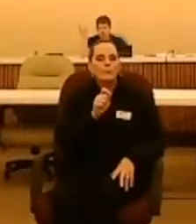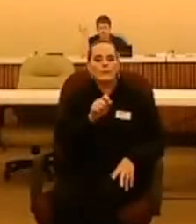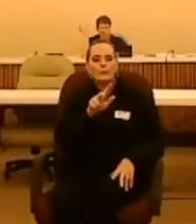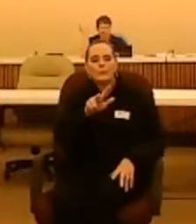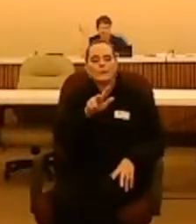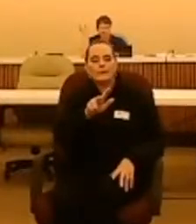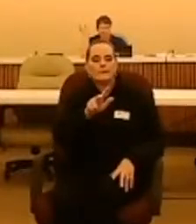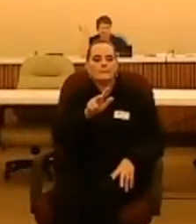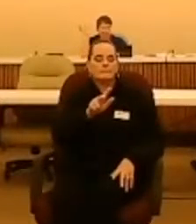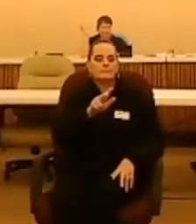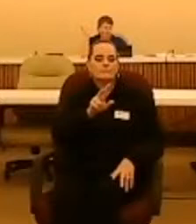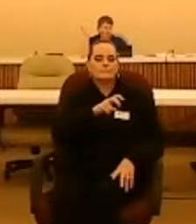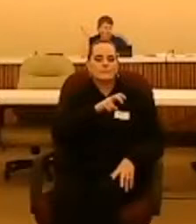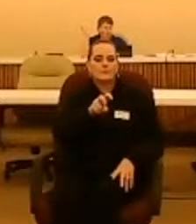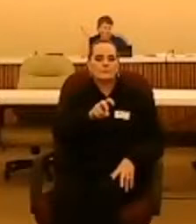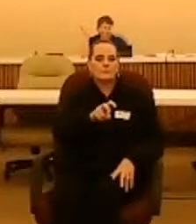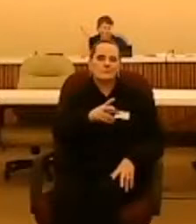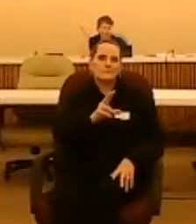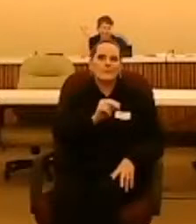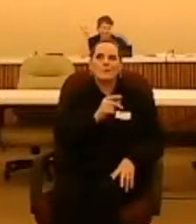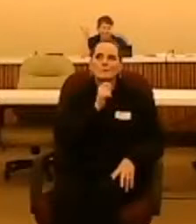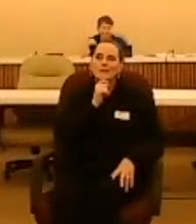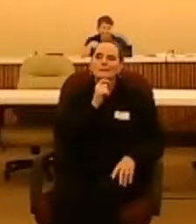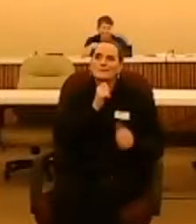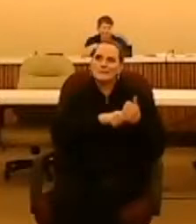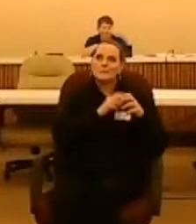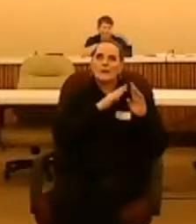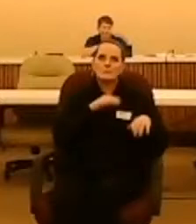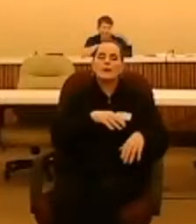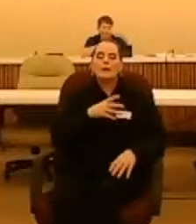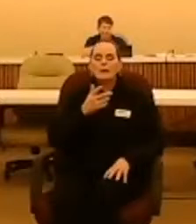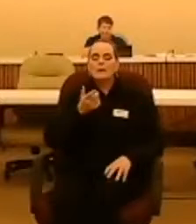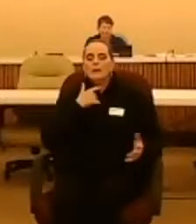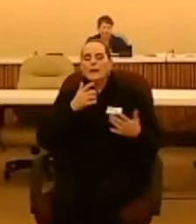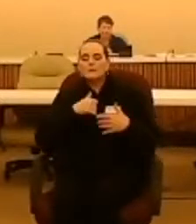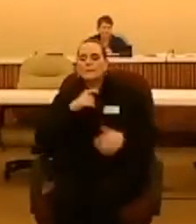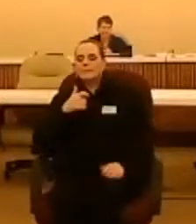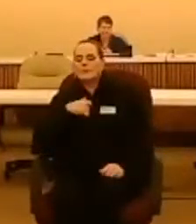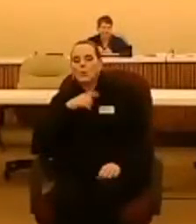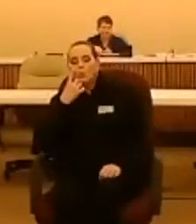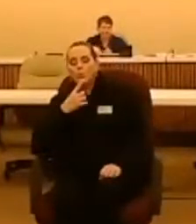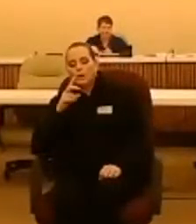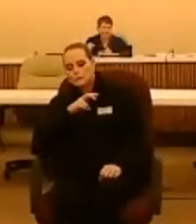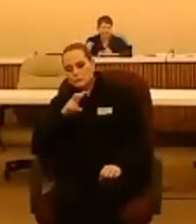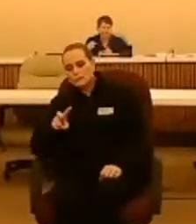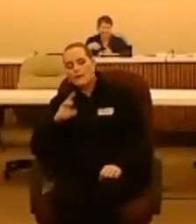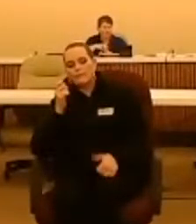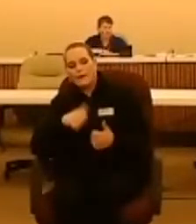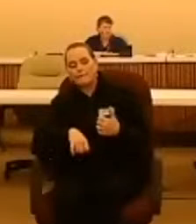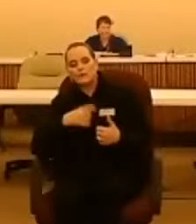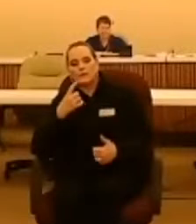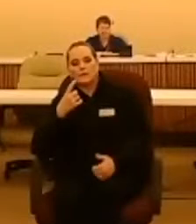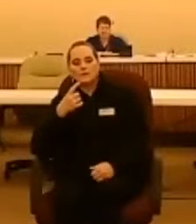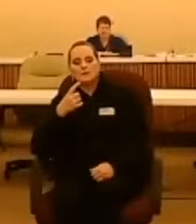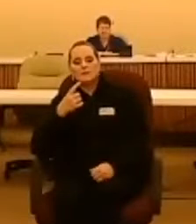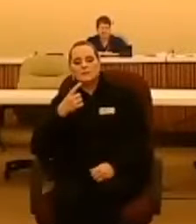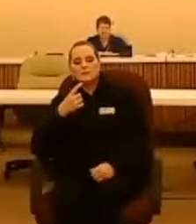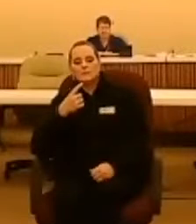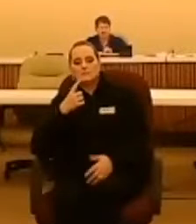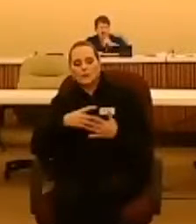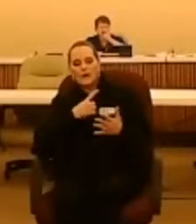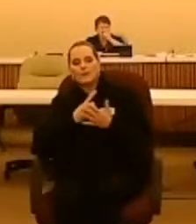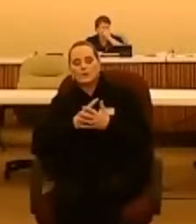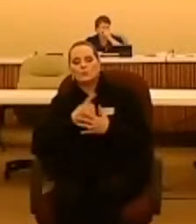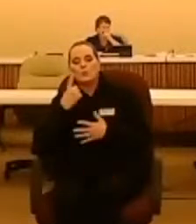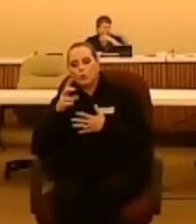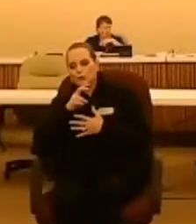2.3 trips. No, it's not typically per house. It's going to probably be more the other way. 1 trip for every, Per hour.